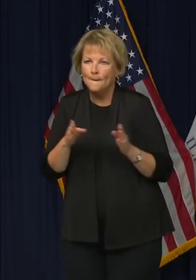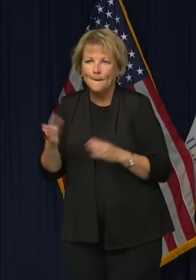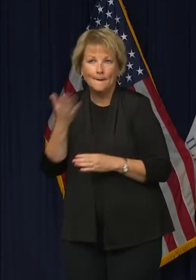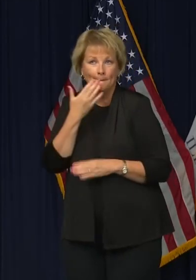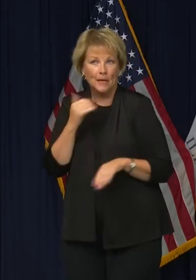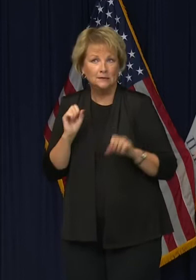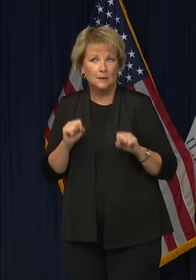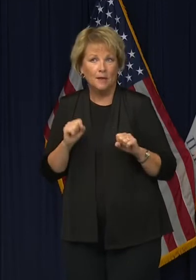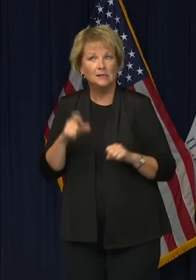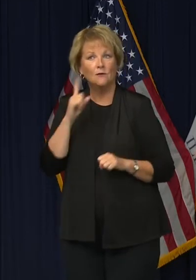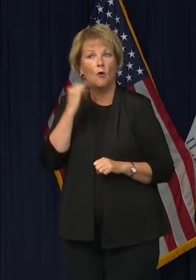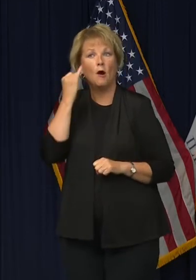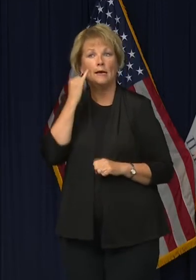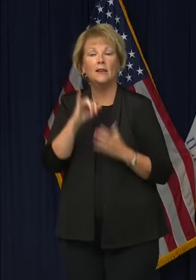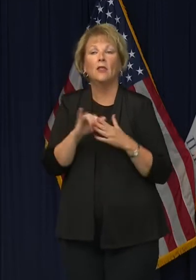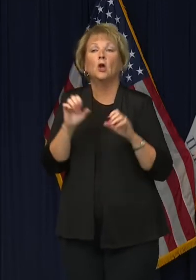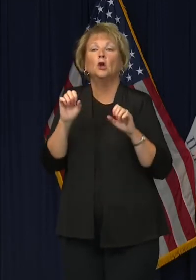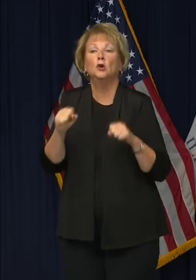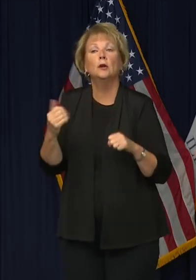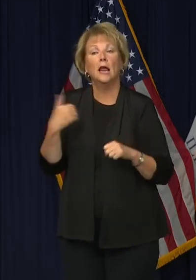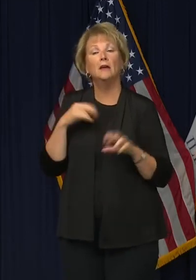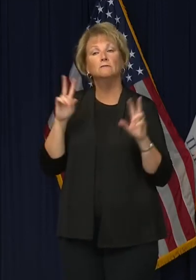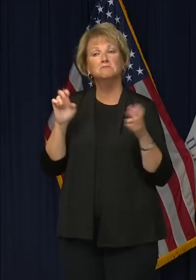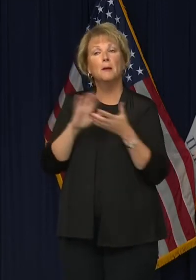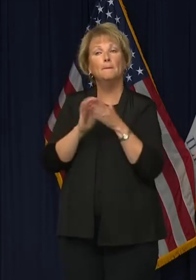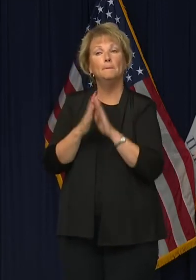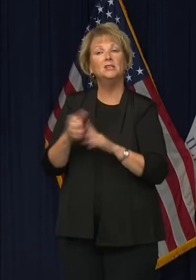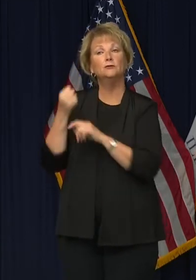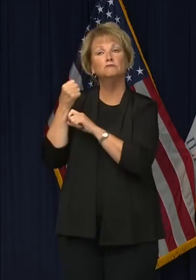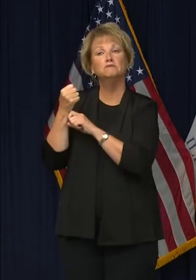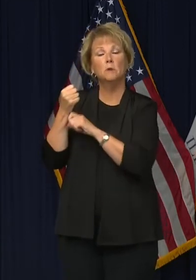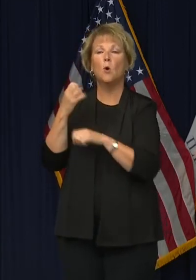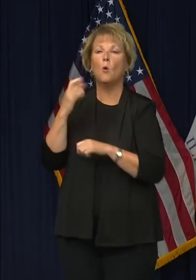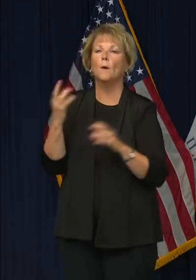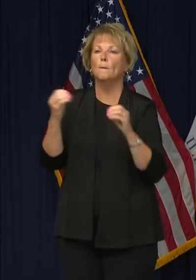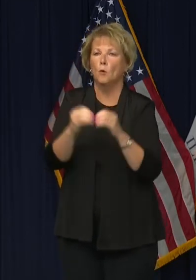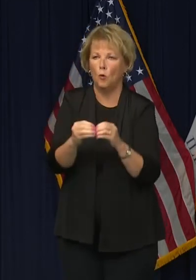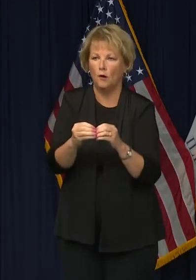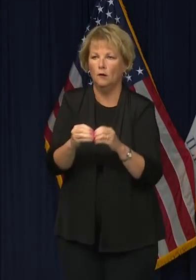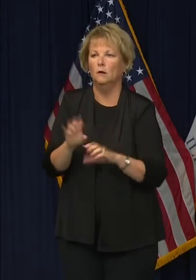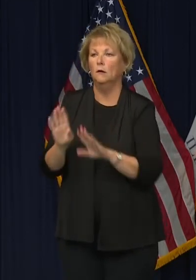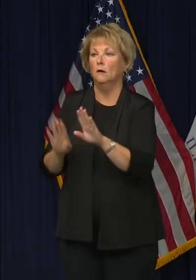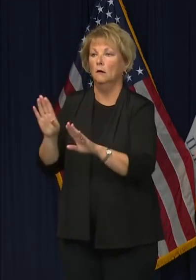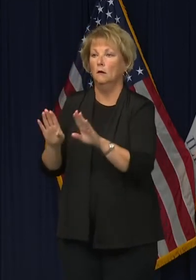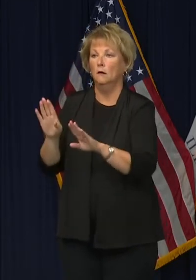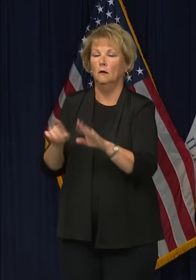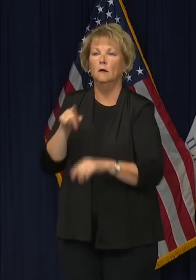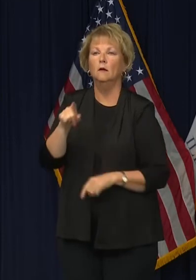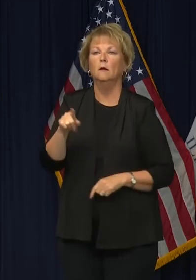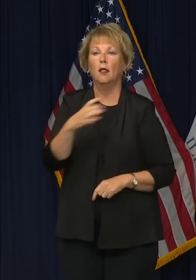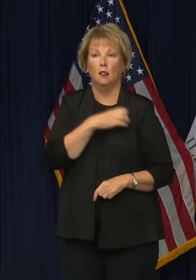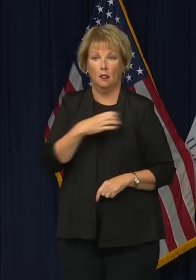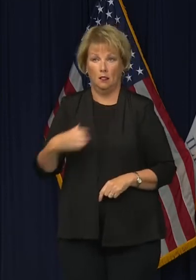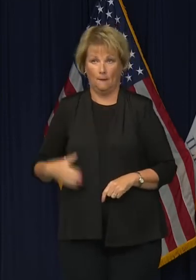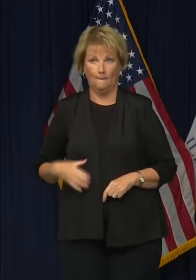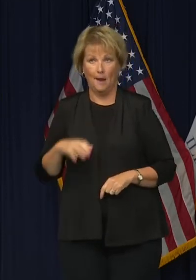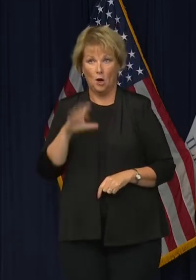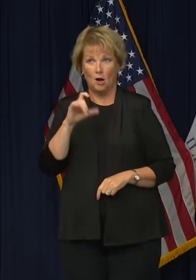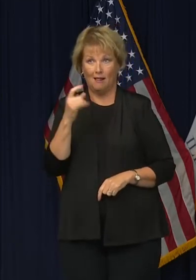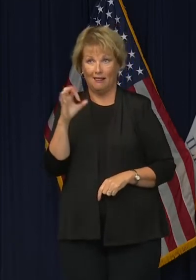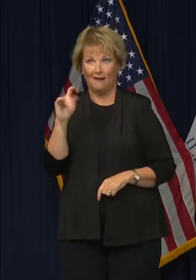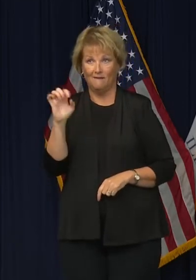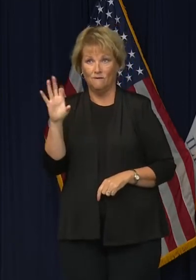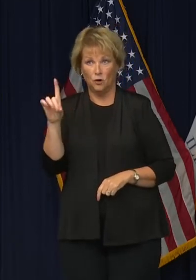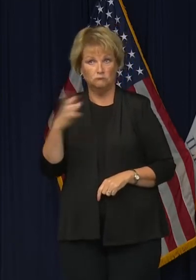we can for the idea that there may be peaceful protests or something beyond that. Was Mayor Lightfoot receptive towards